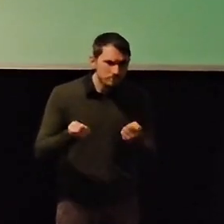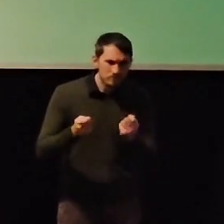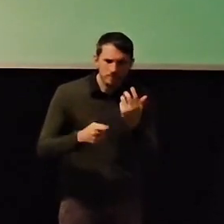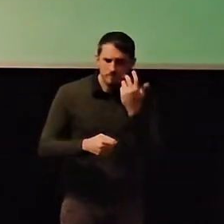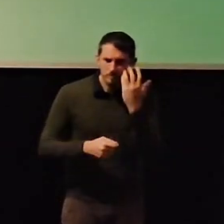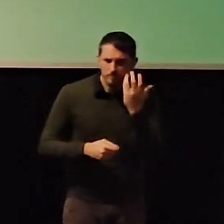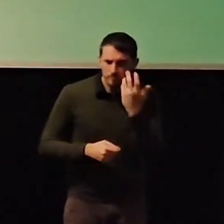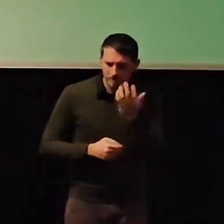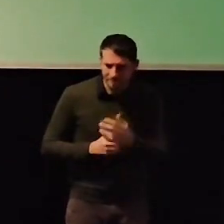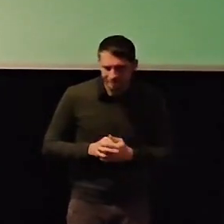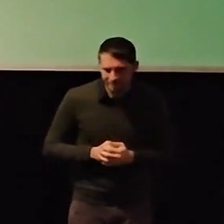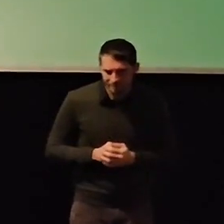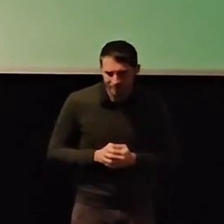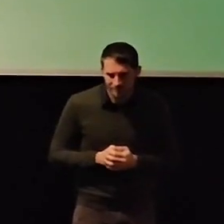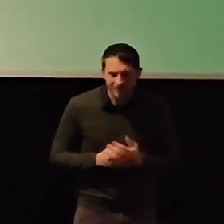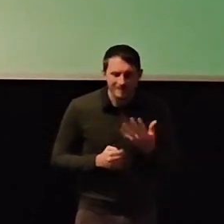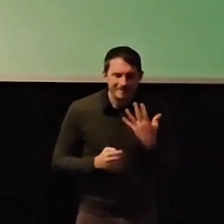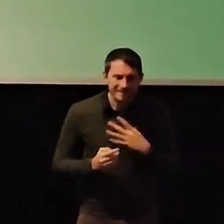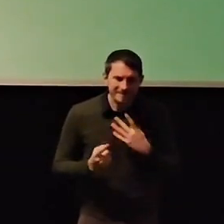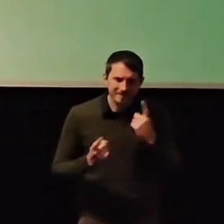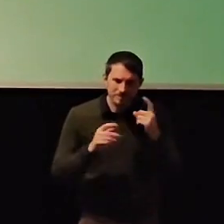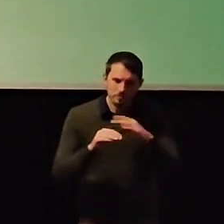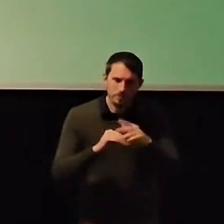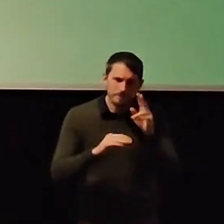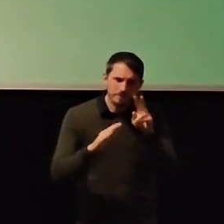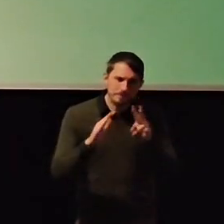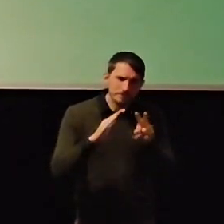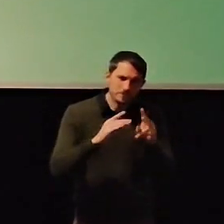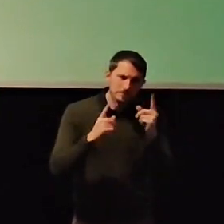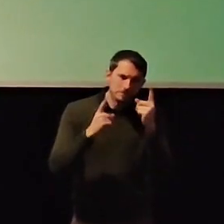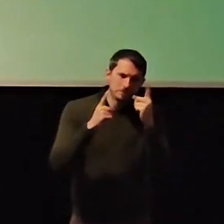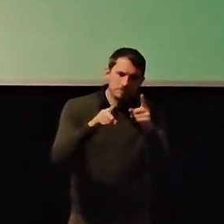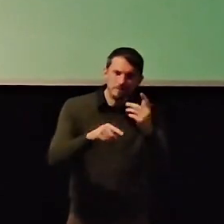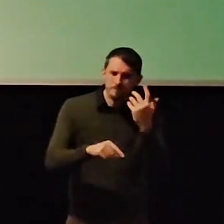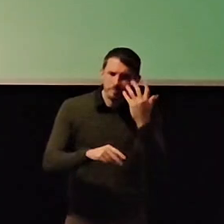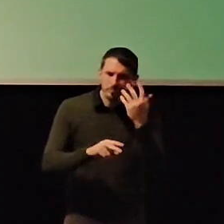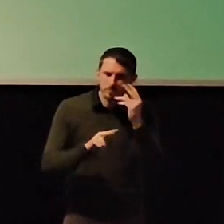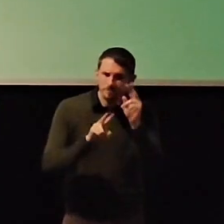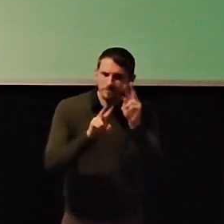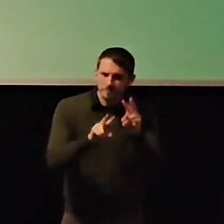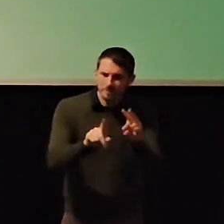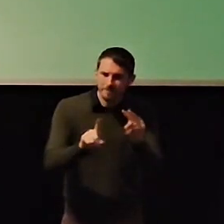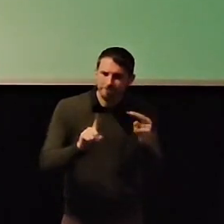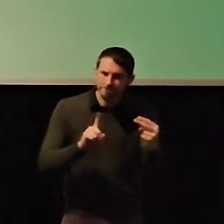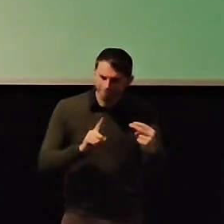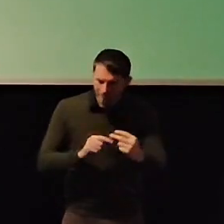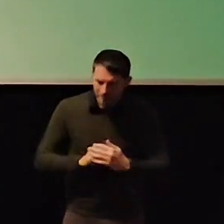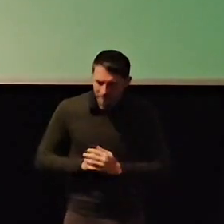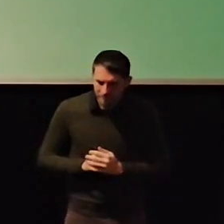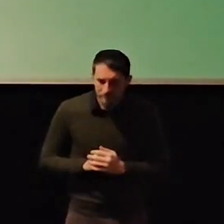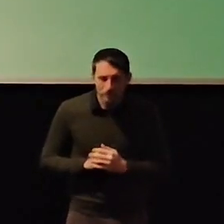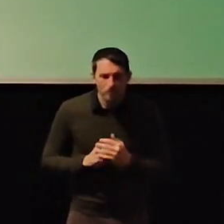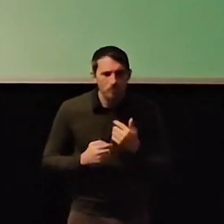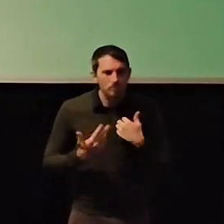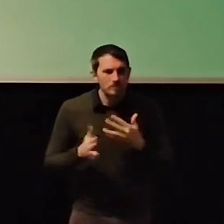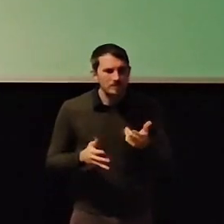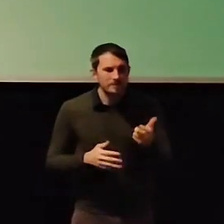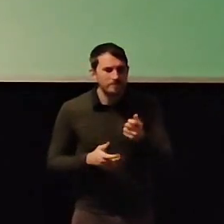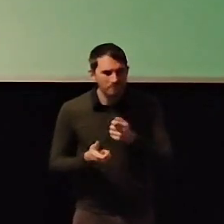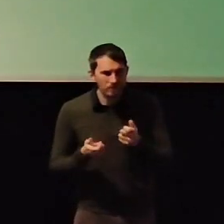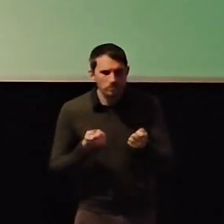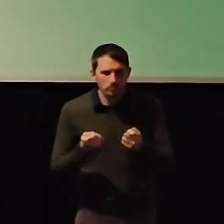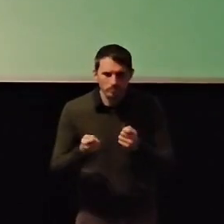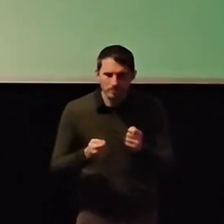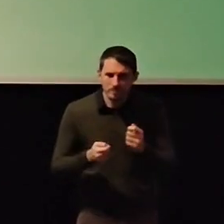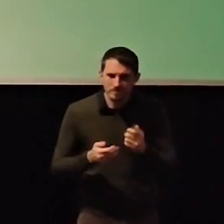not quite yet. So it takes a future-oriented perspective. We invited and curated the sessions